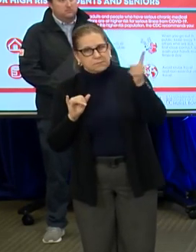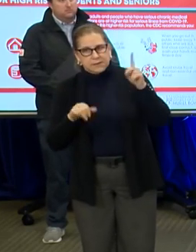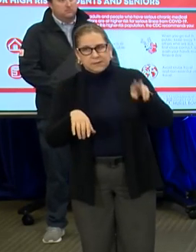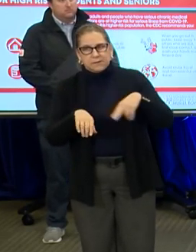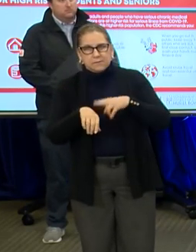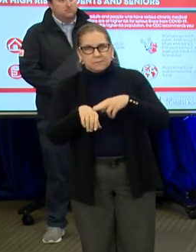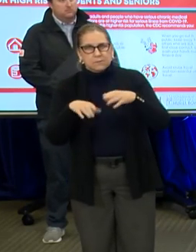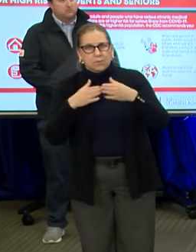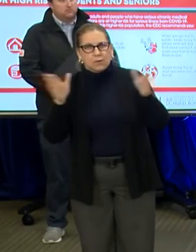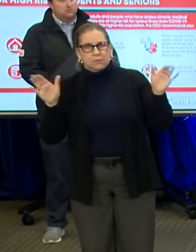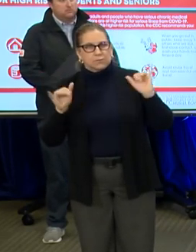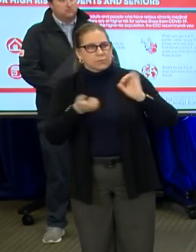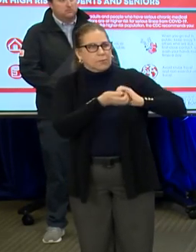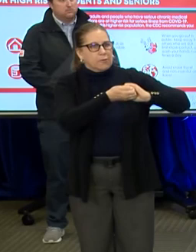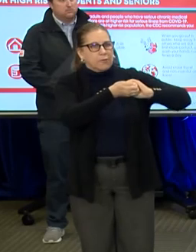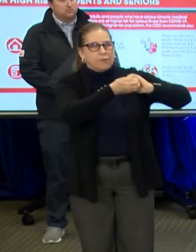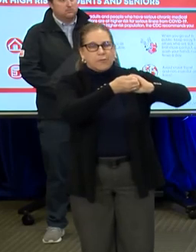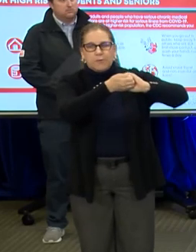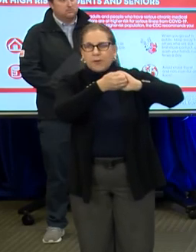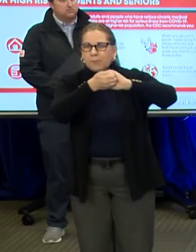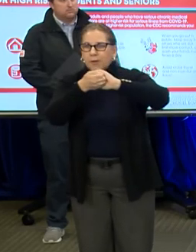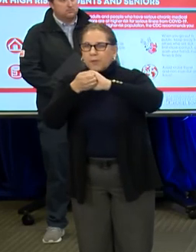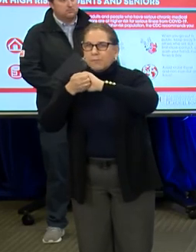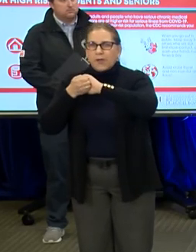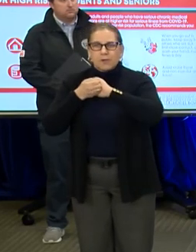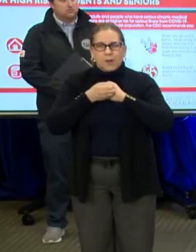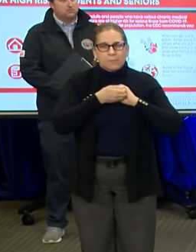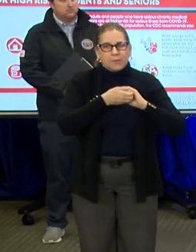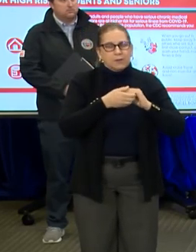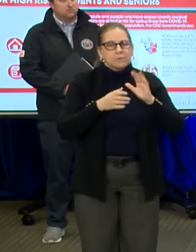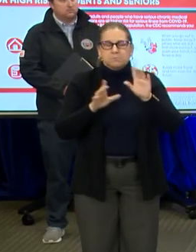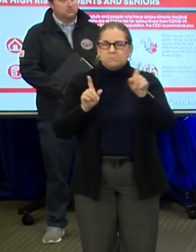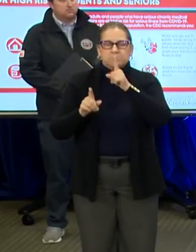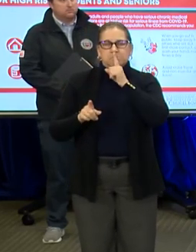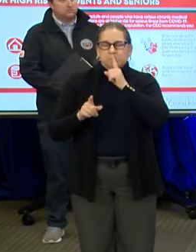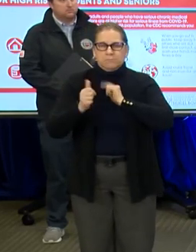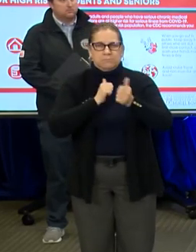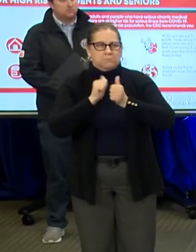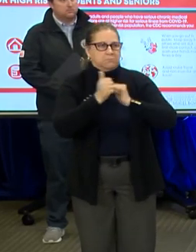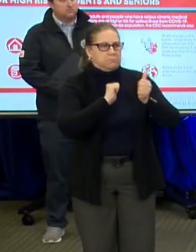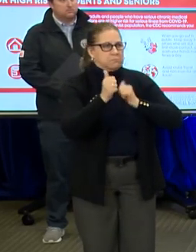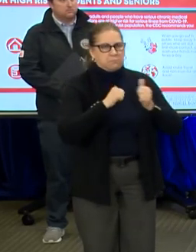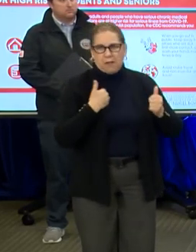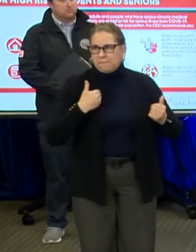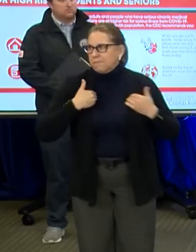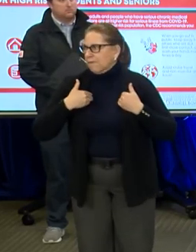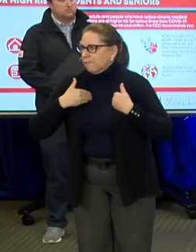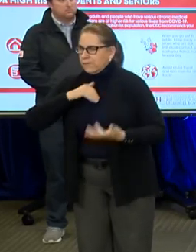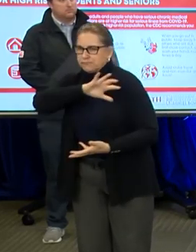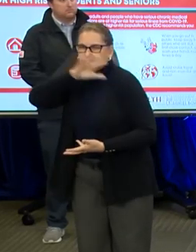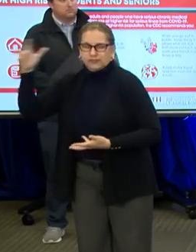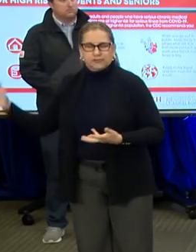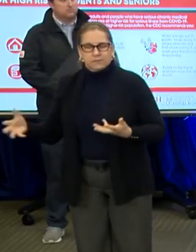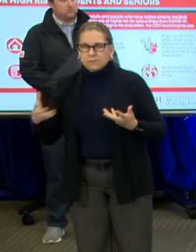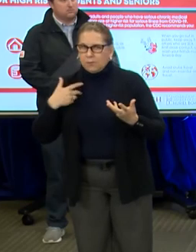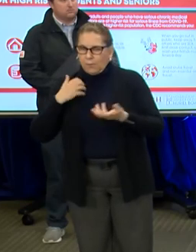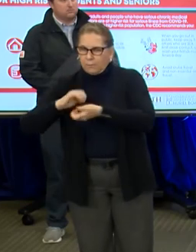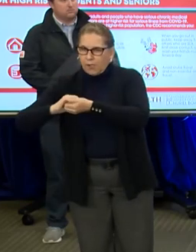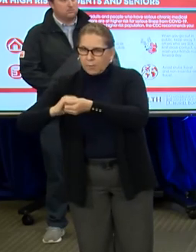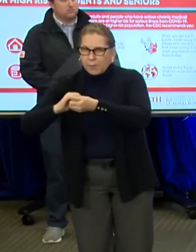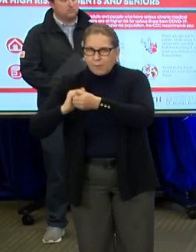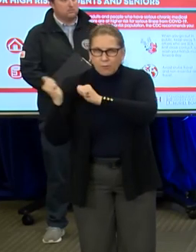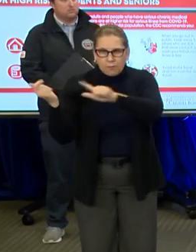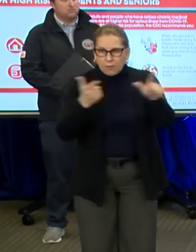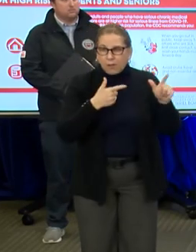president is eager to get to the other side of this, as we all are. And I've said many times that we will get through it together, and